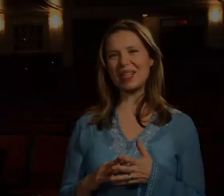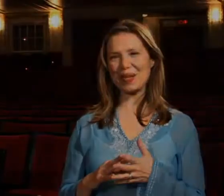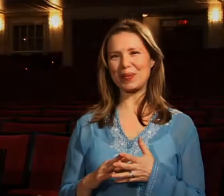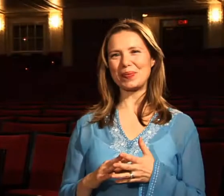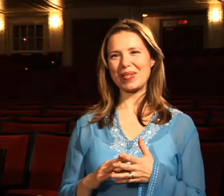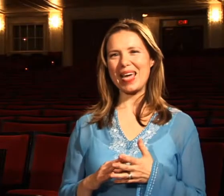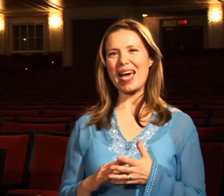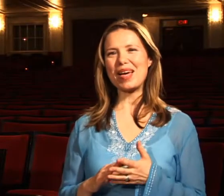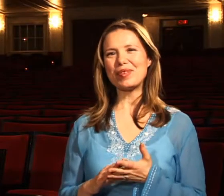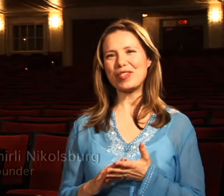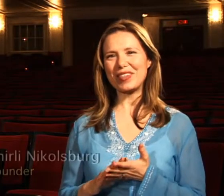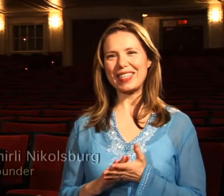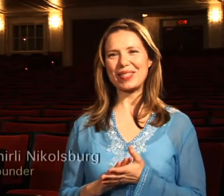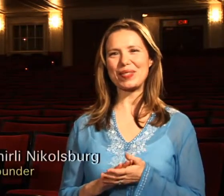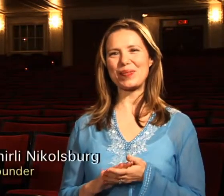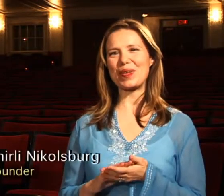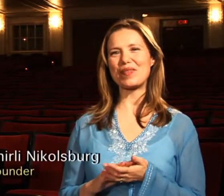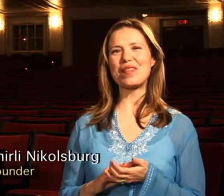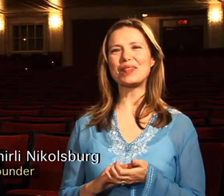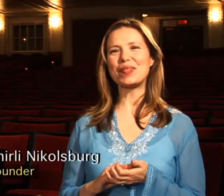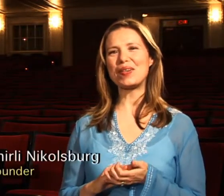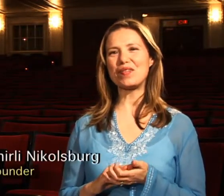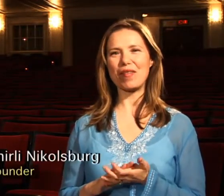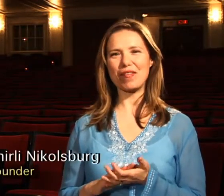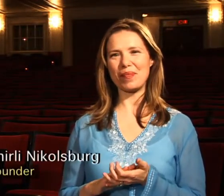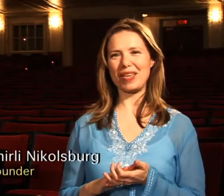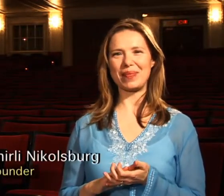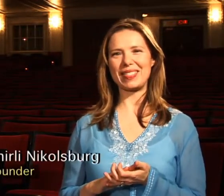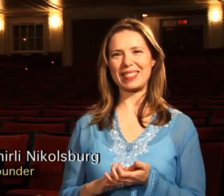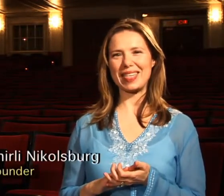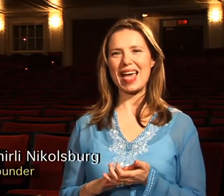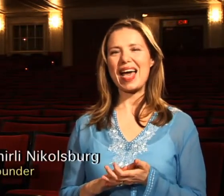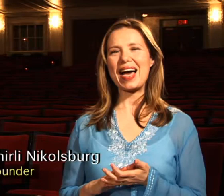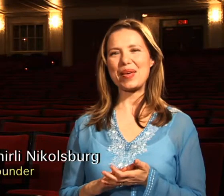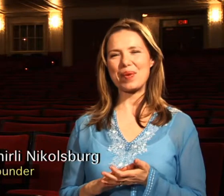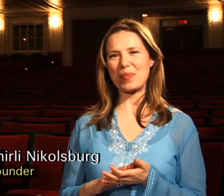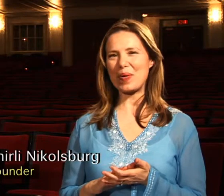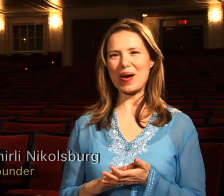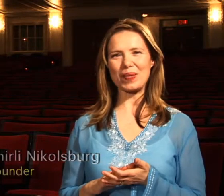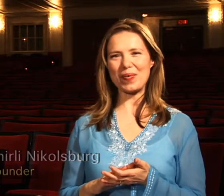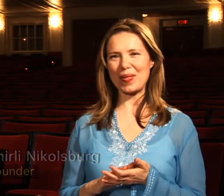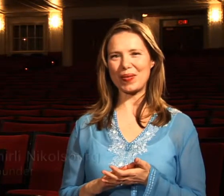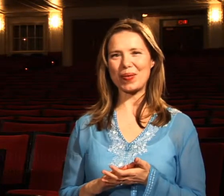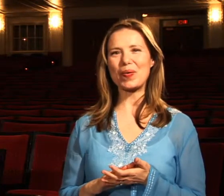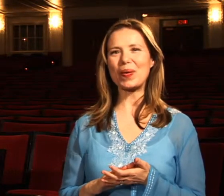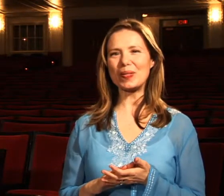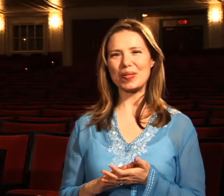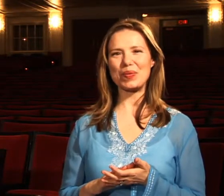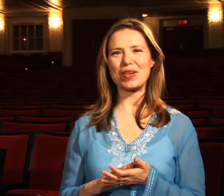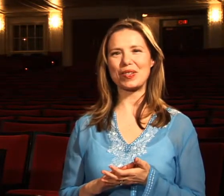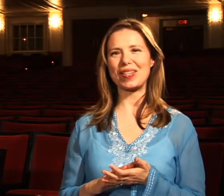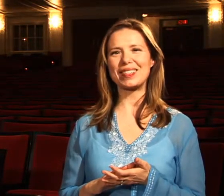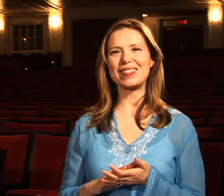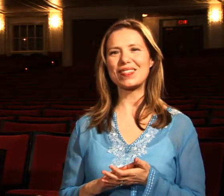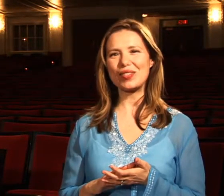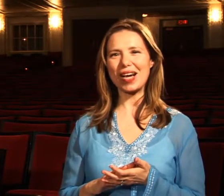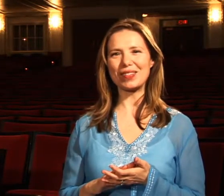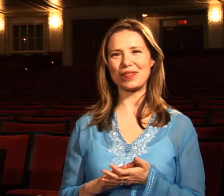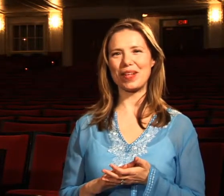Hello, I'm Shirli Nicholsberg, founder of Bravo Babies. I am a proud mother who also specializes in child